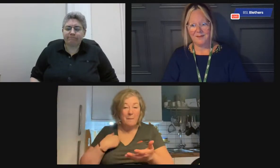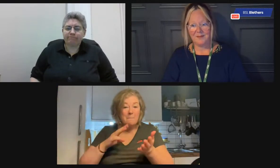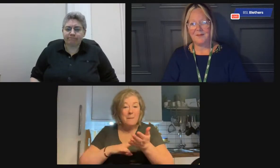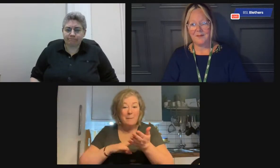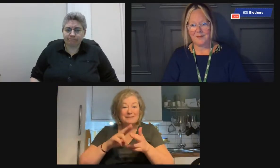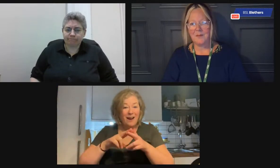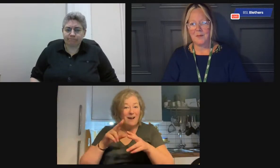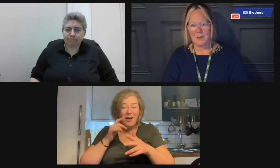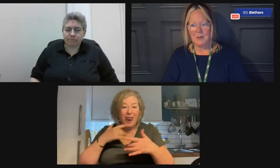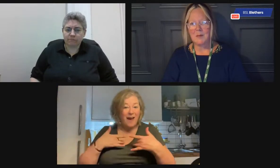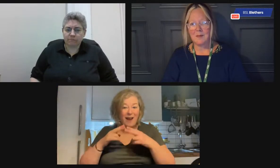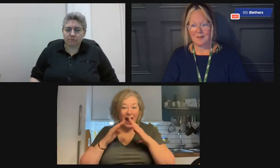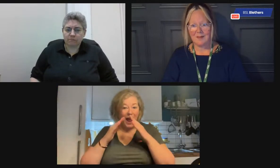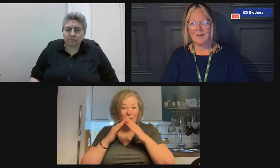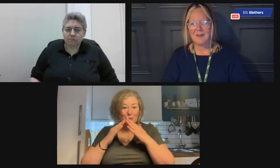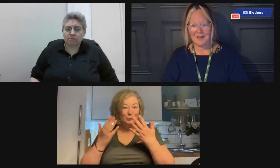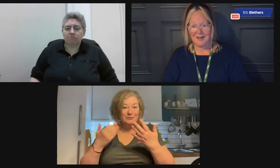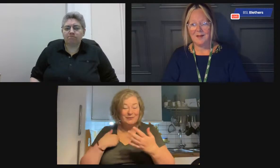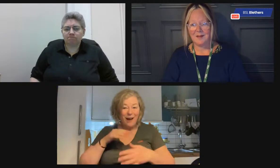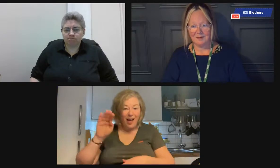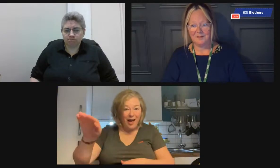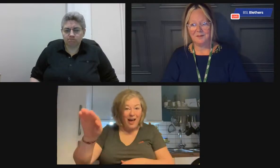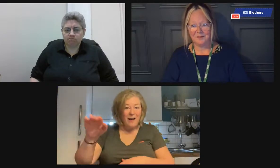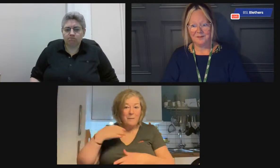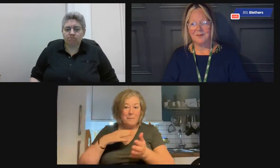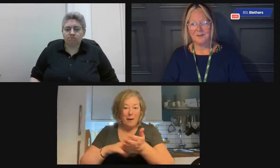Told the hospital when I get rushed to hospital I was deaf,